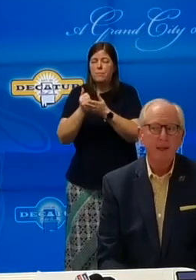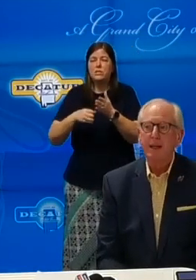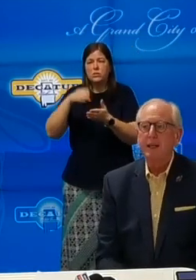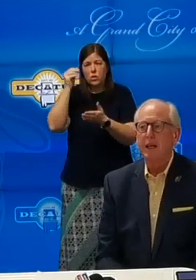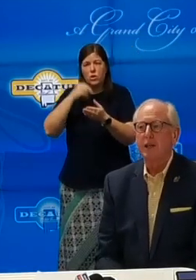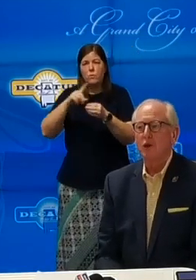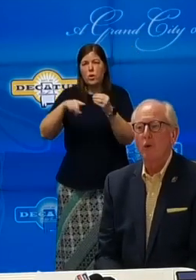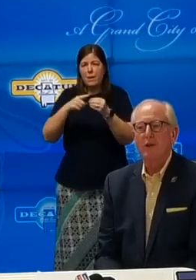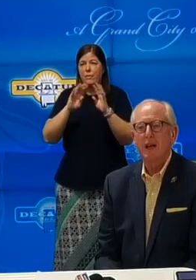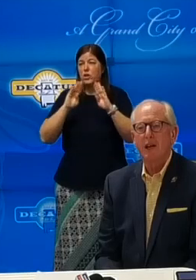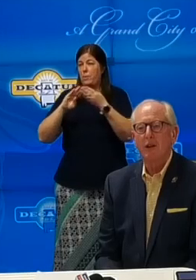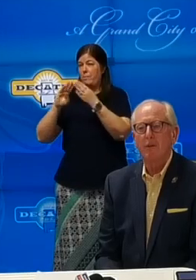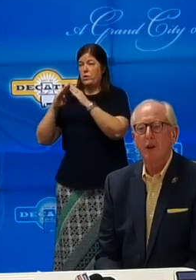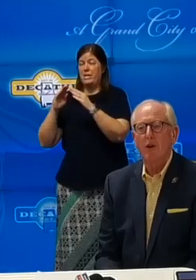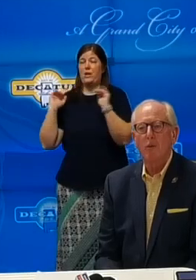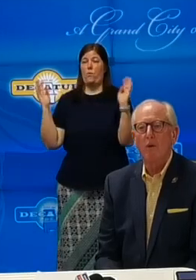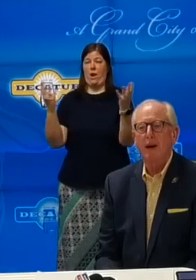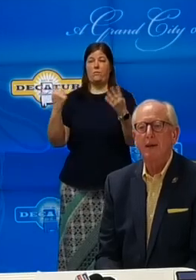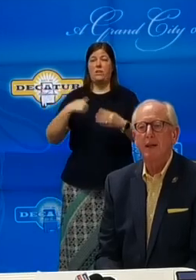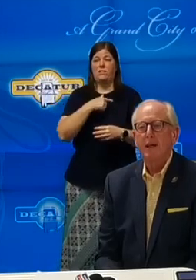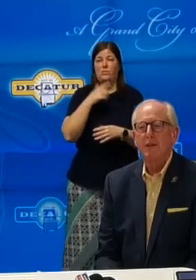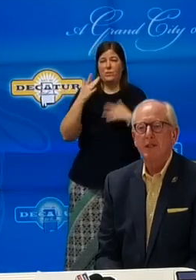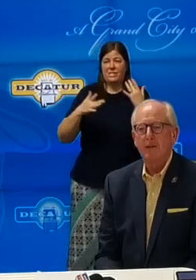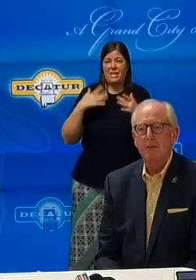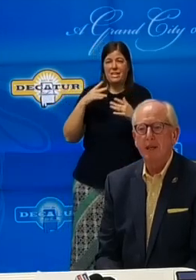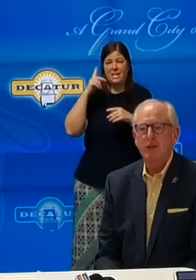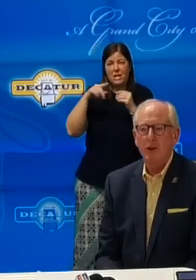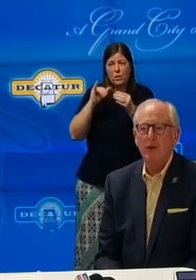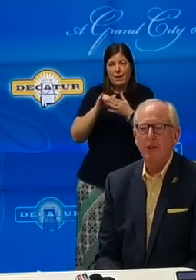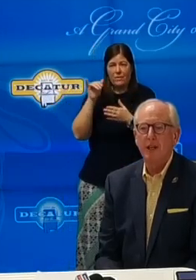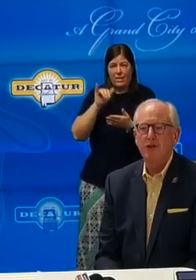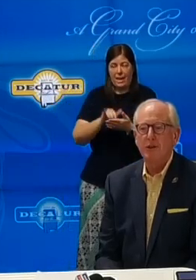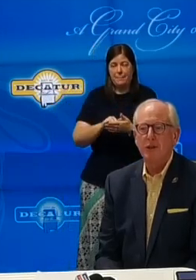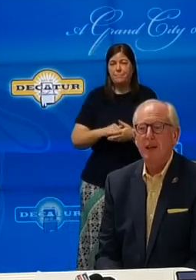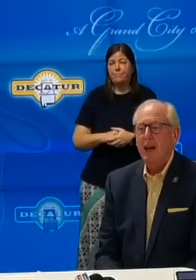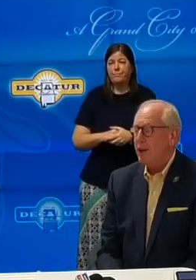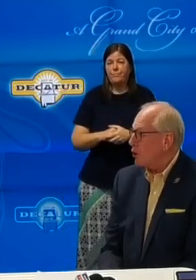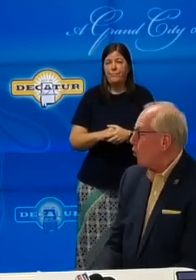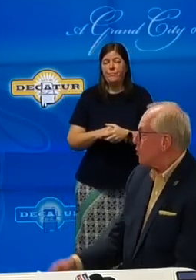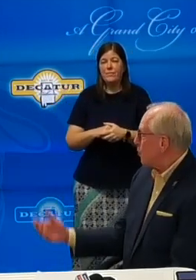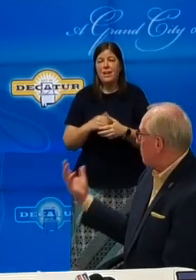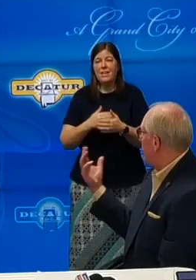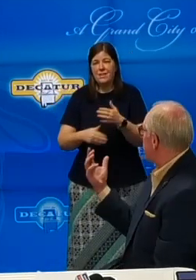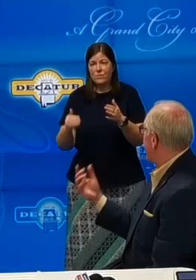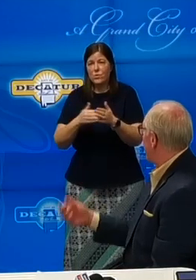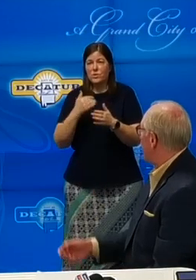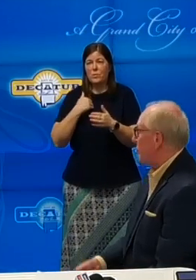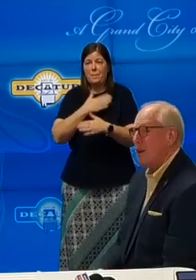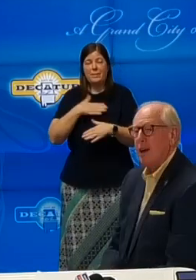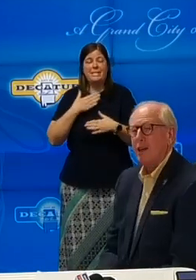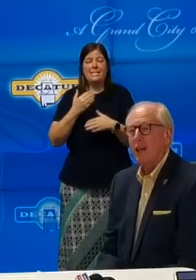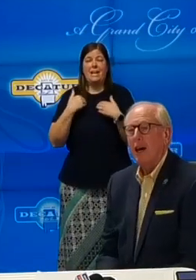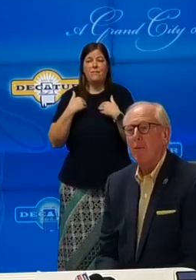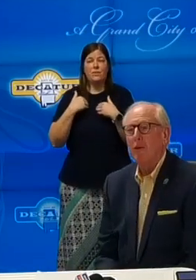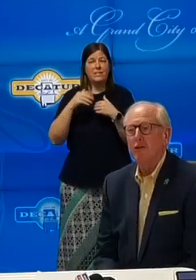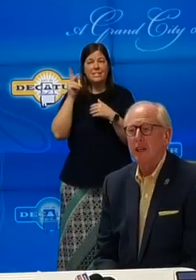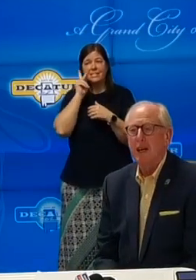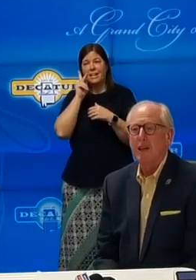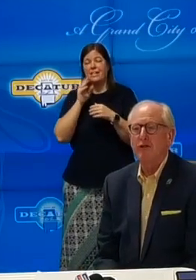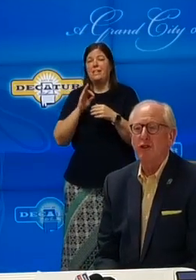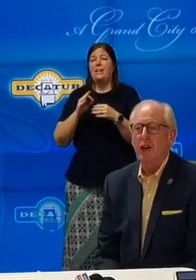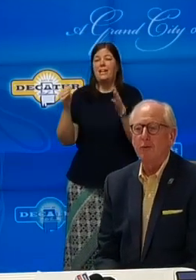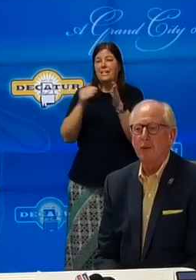us. So we're excited to learn more about the CVB's current initiatives. And then, of course, we're pleased to have with us Kelly